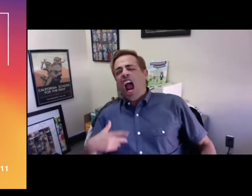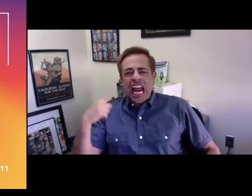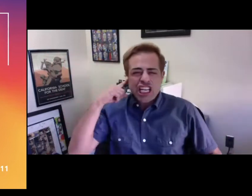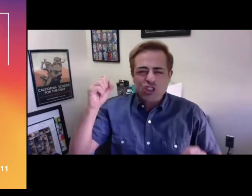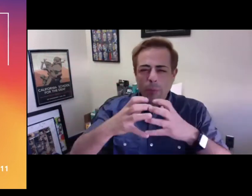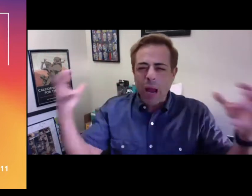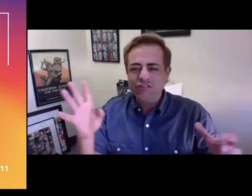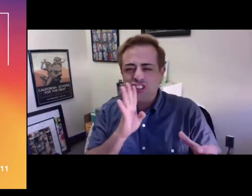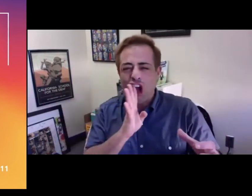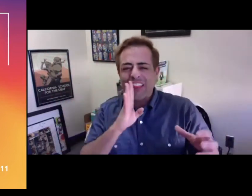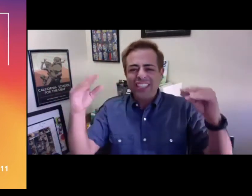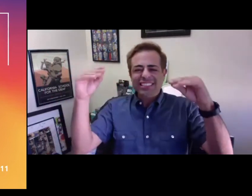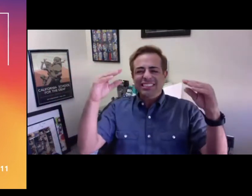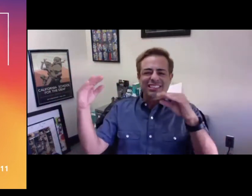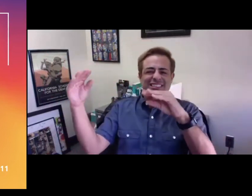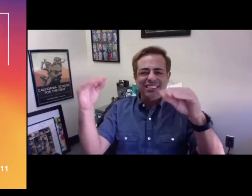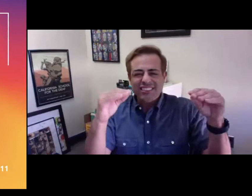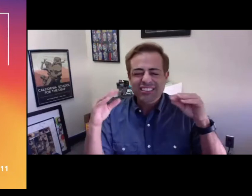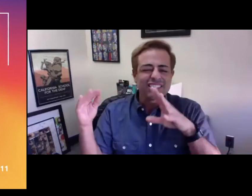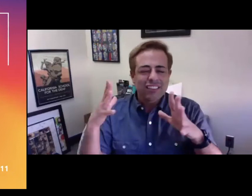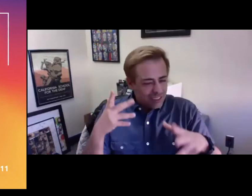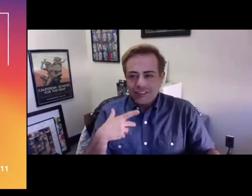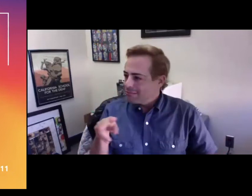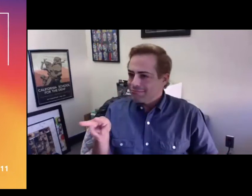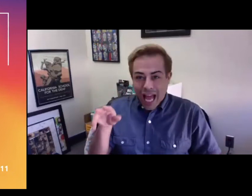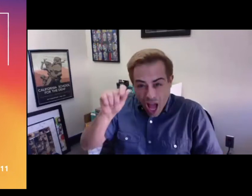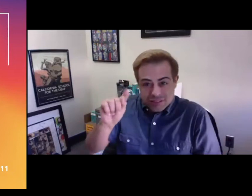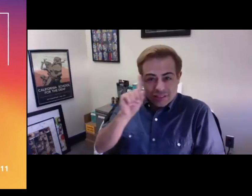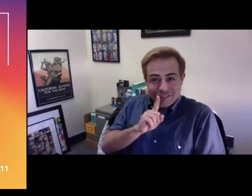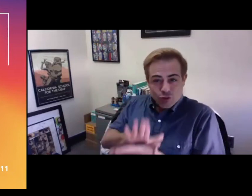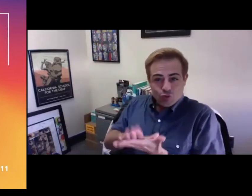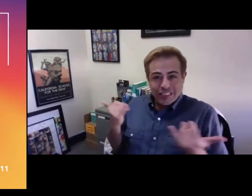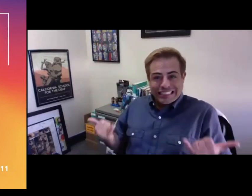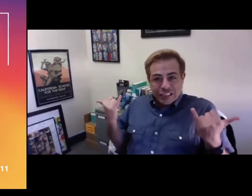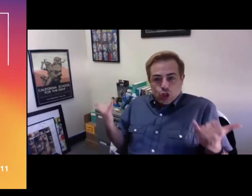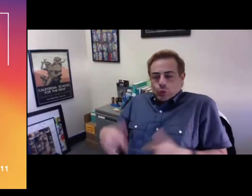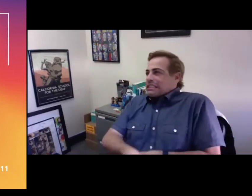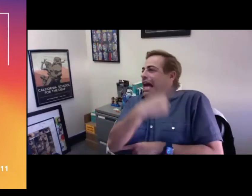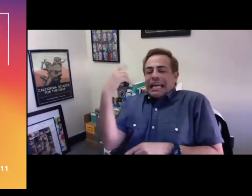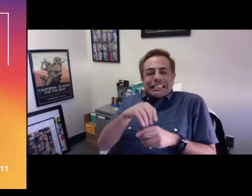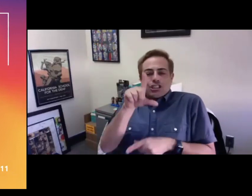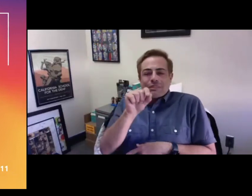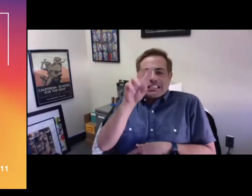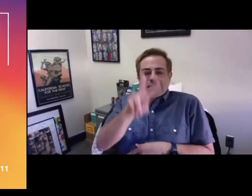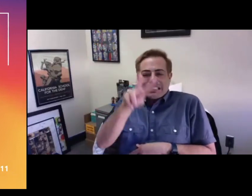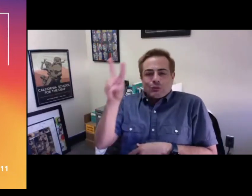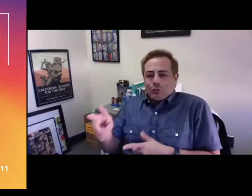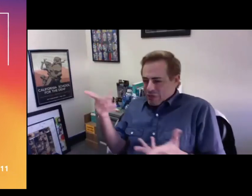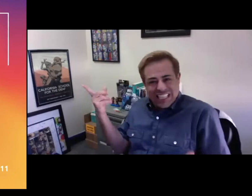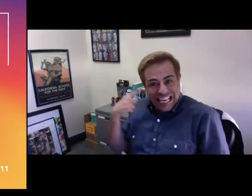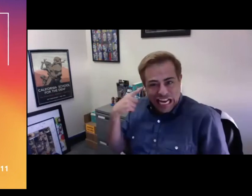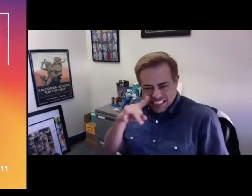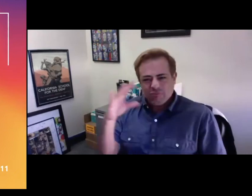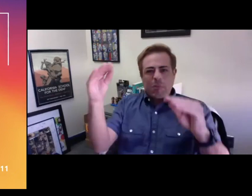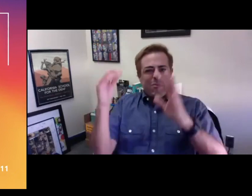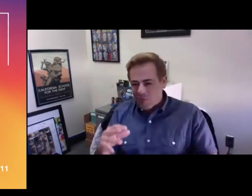we might have SLPs come here, or just hearing parents and say, oh, I hear so much talking here at the deaf school